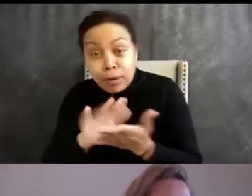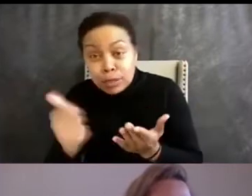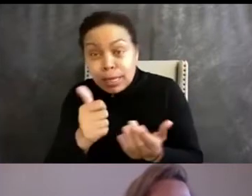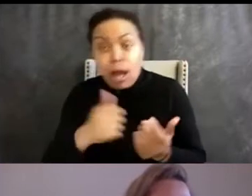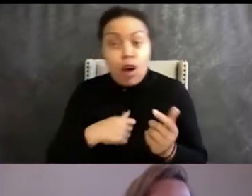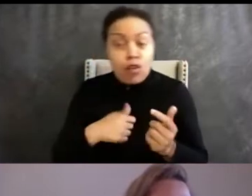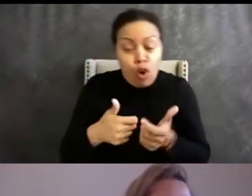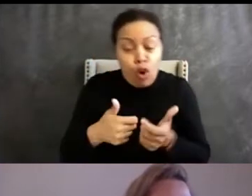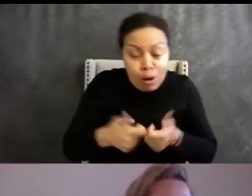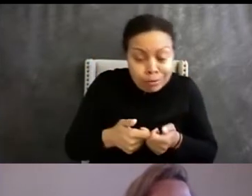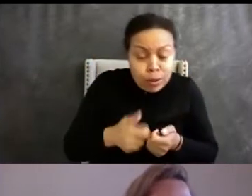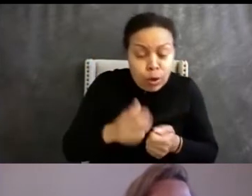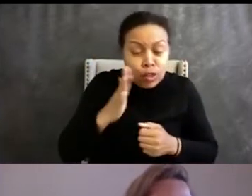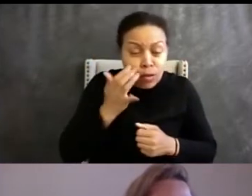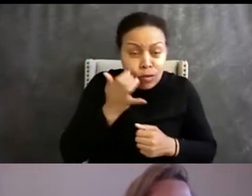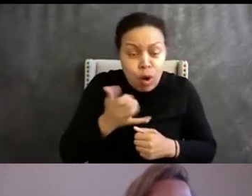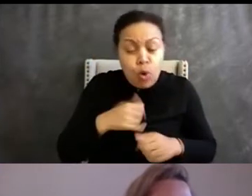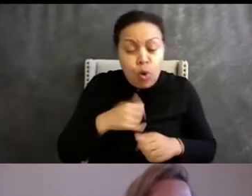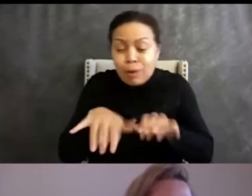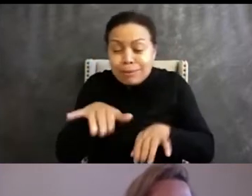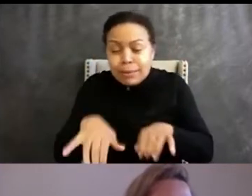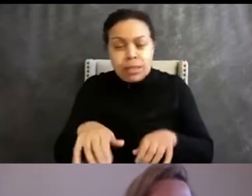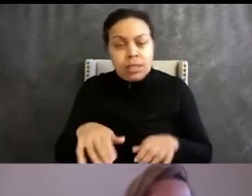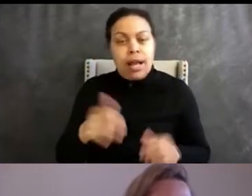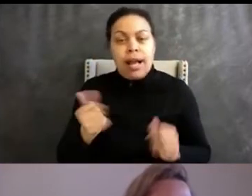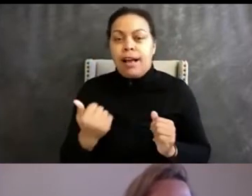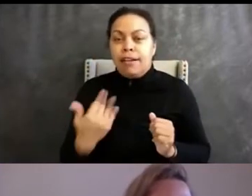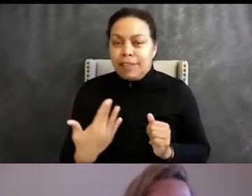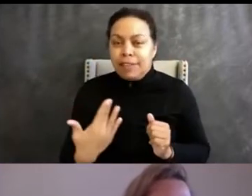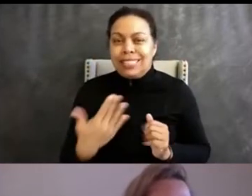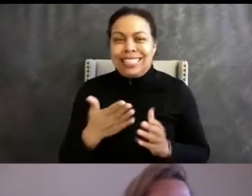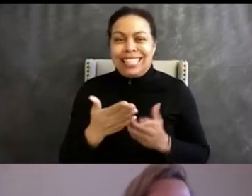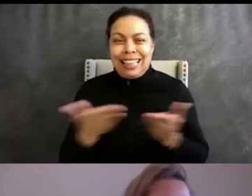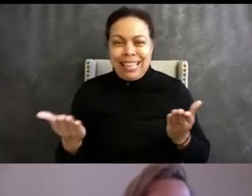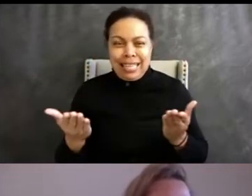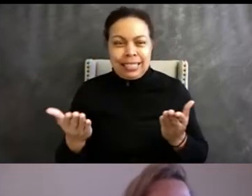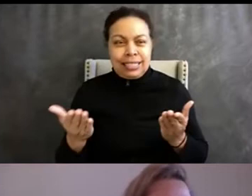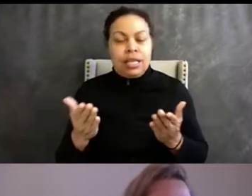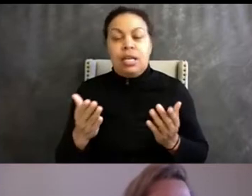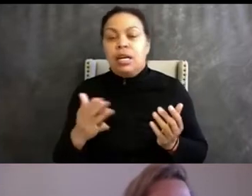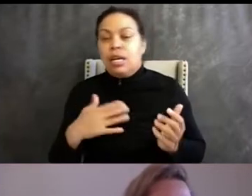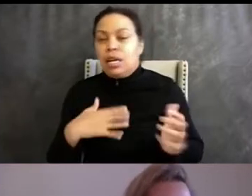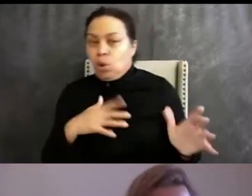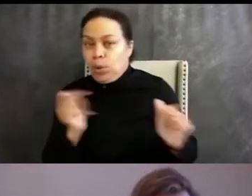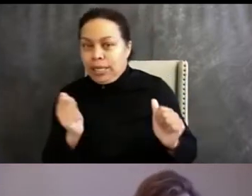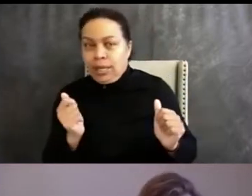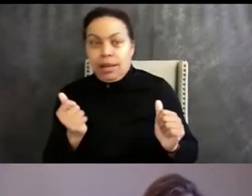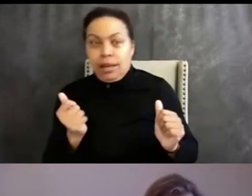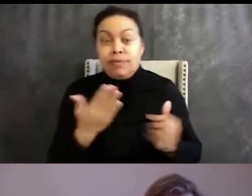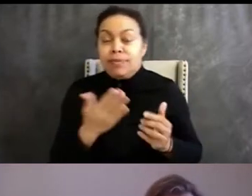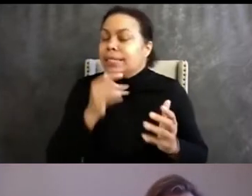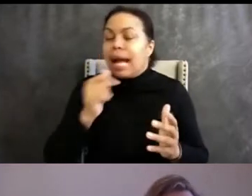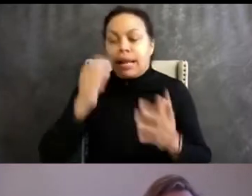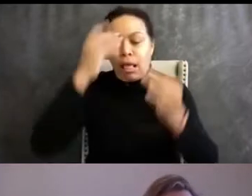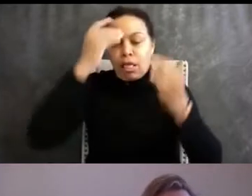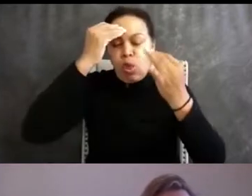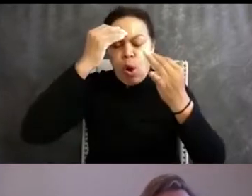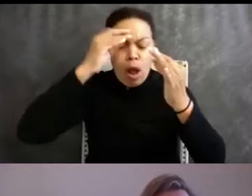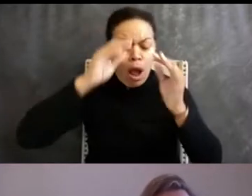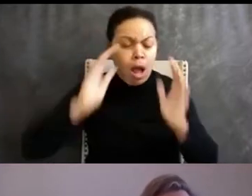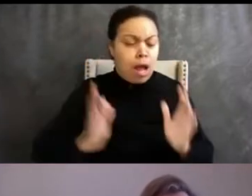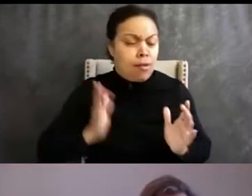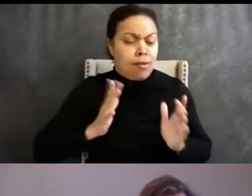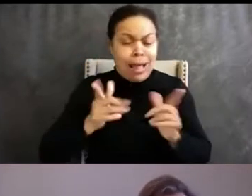phone or on your laptop. The idea here is speed. It's not well thought out flowery language. I